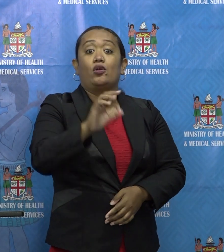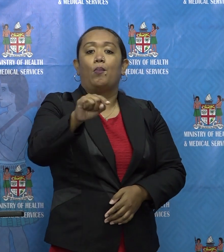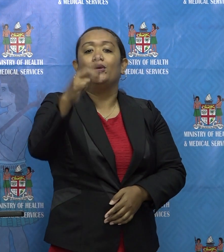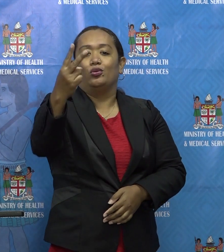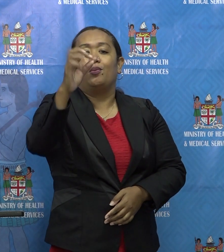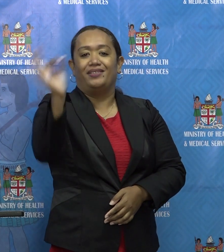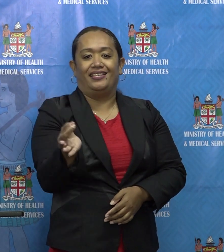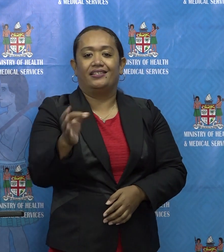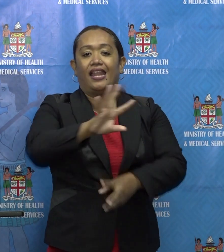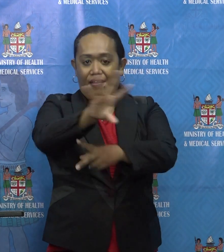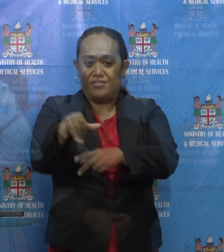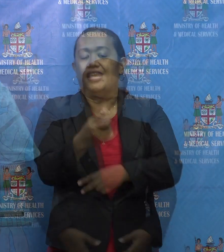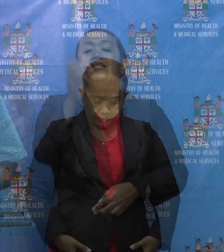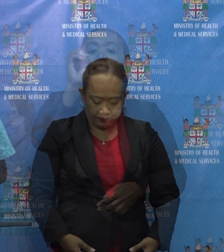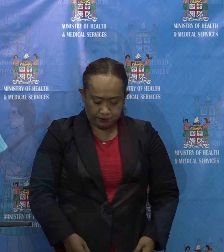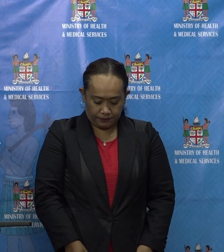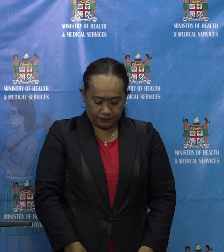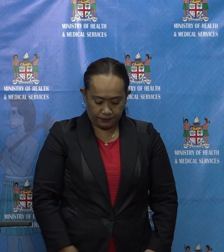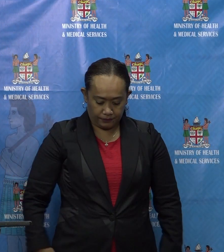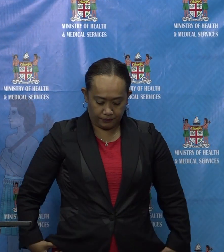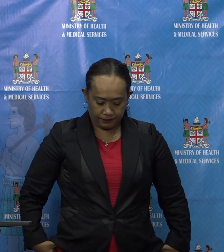also. Thank you.